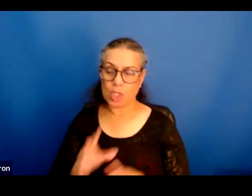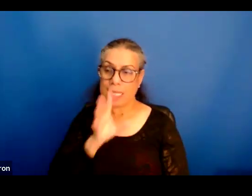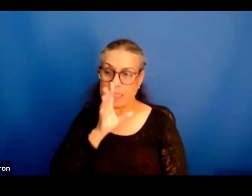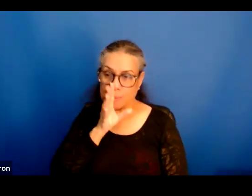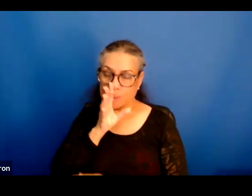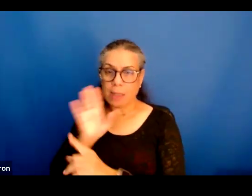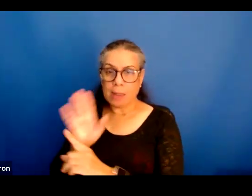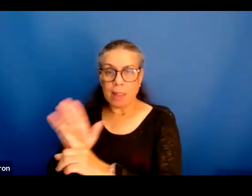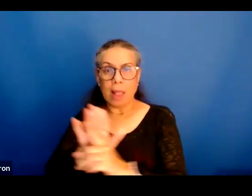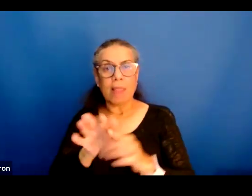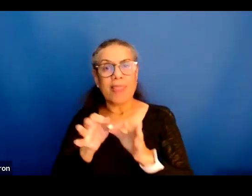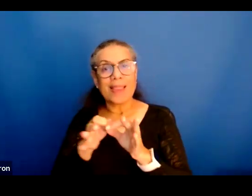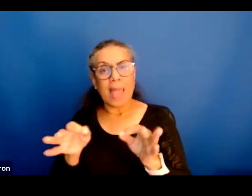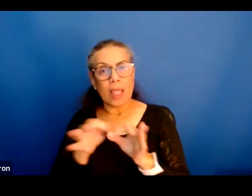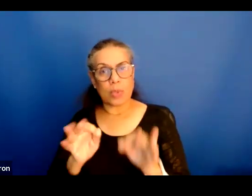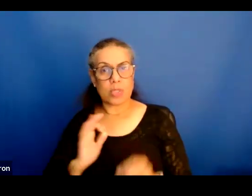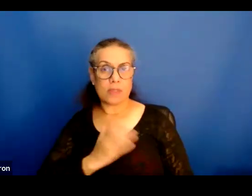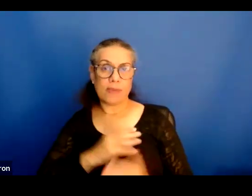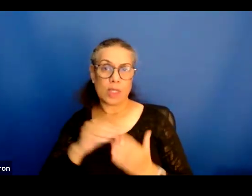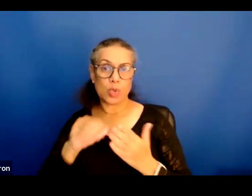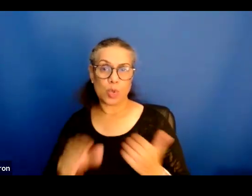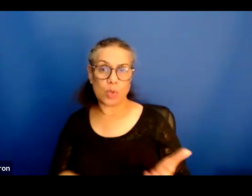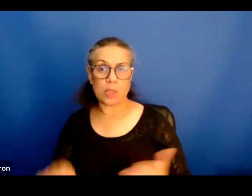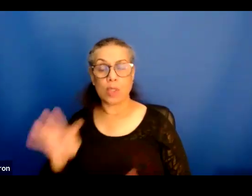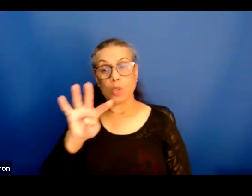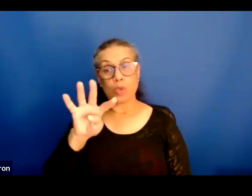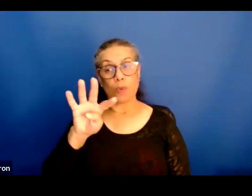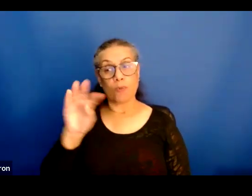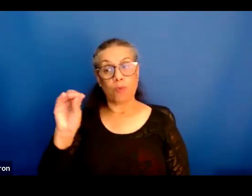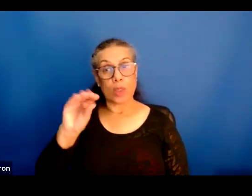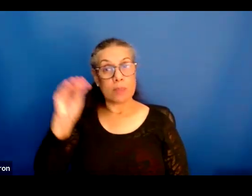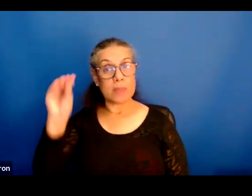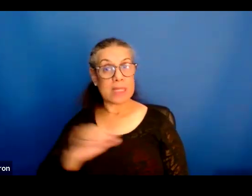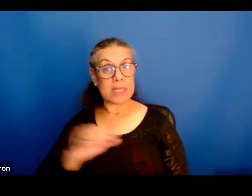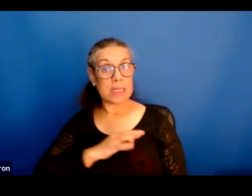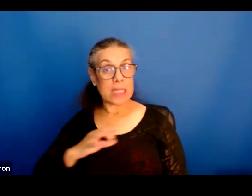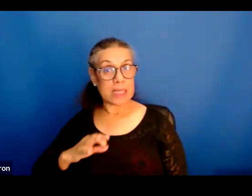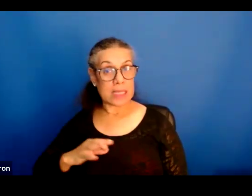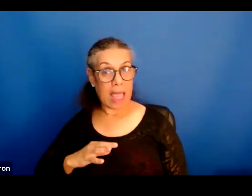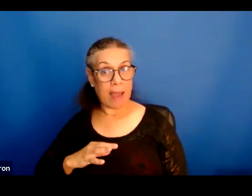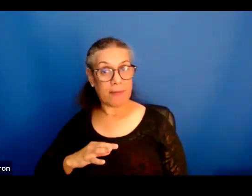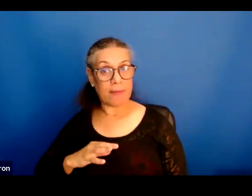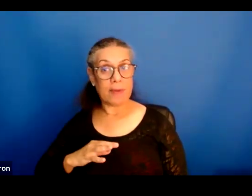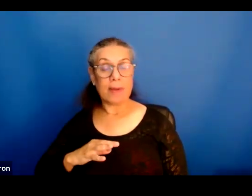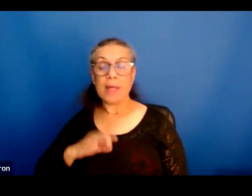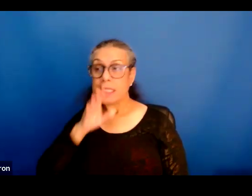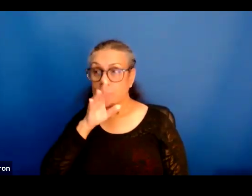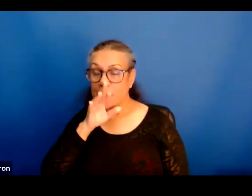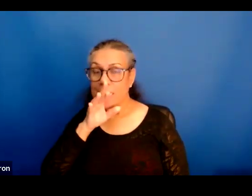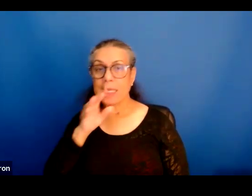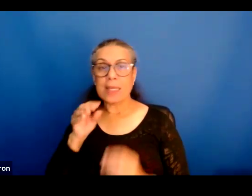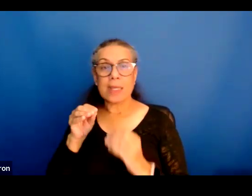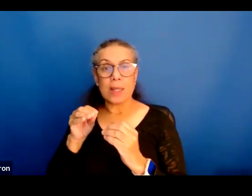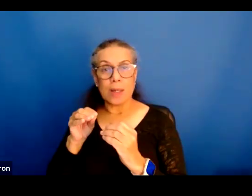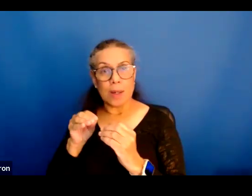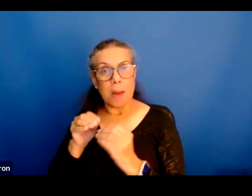and represent more of the languages of our students. And so 40% of the staff that we're hiring are speaking more of the languages